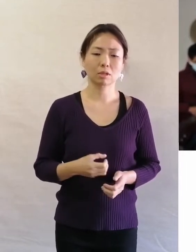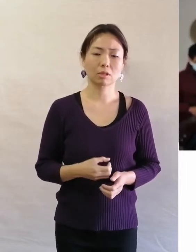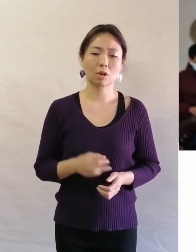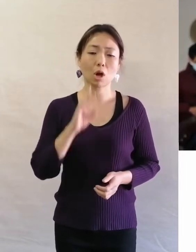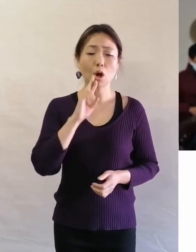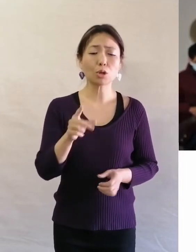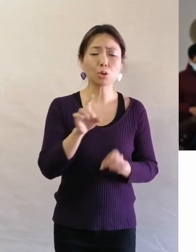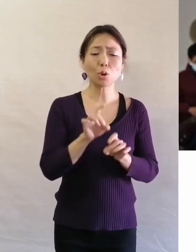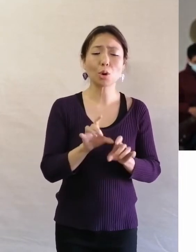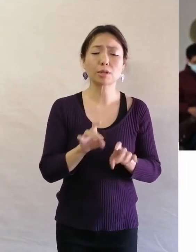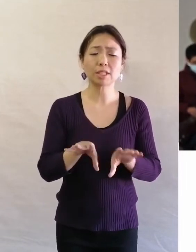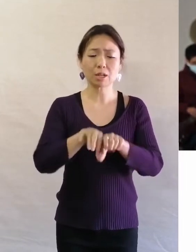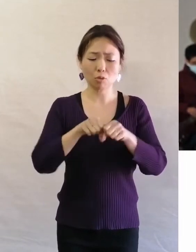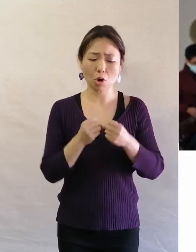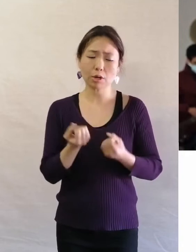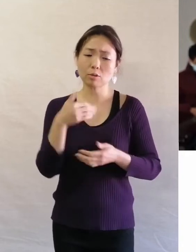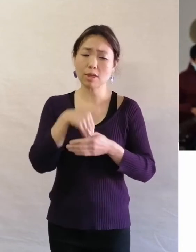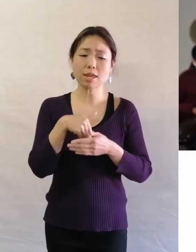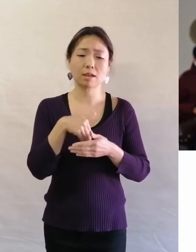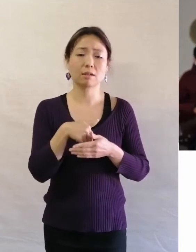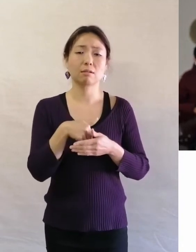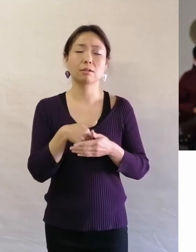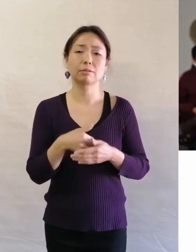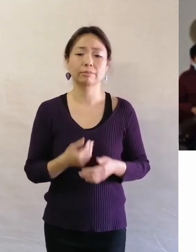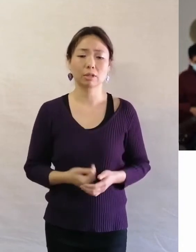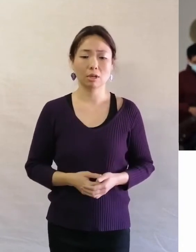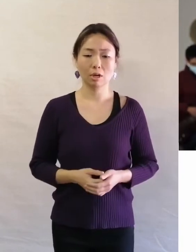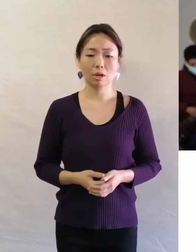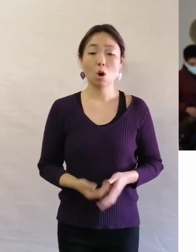Are you hurting and broken within?